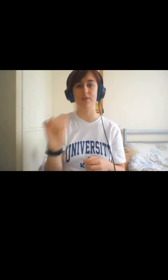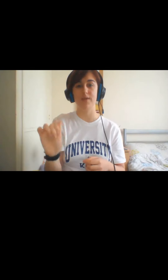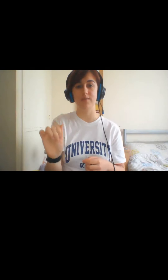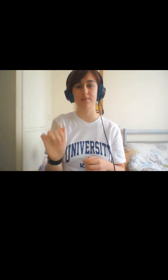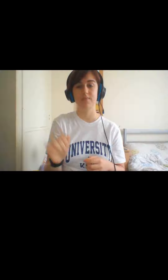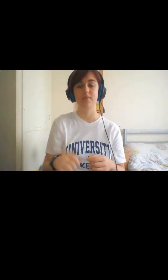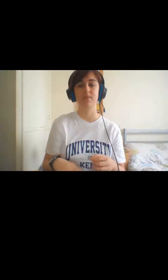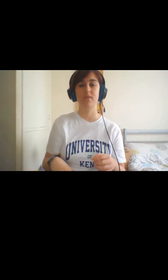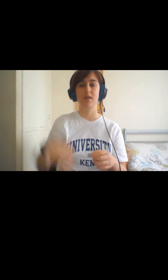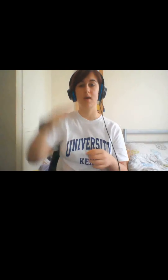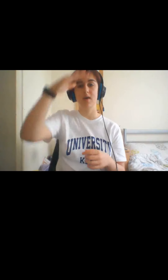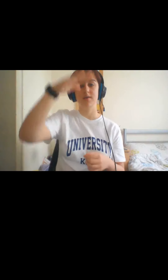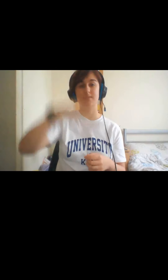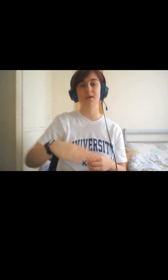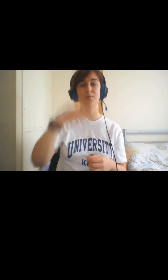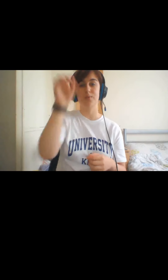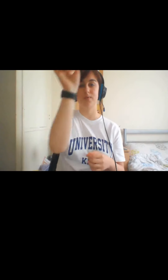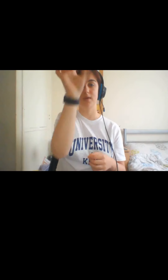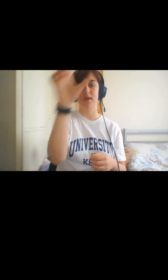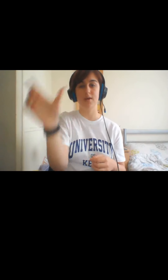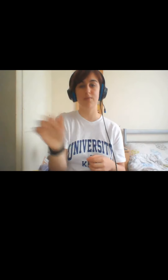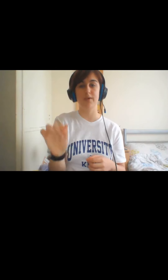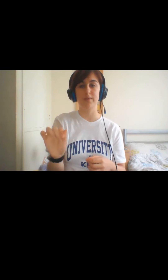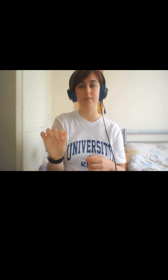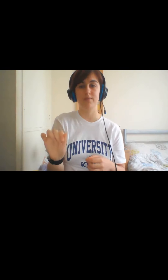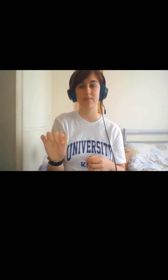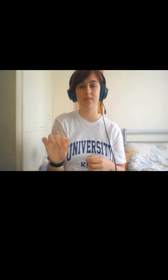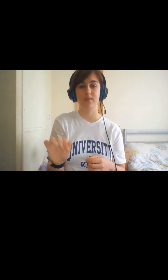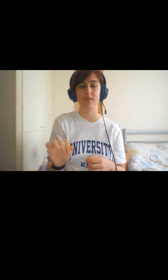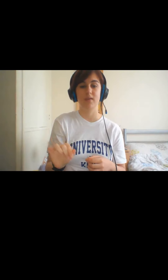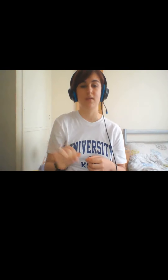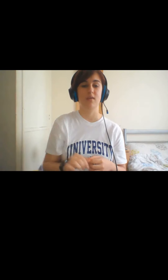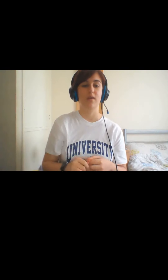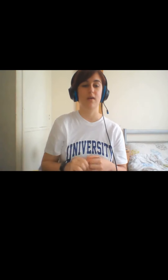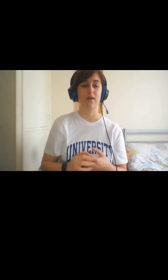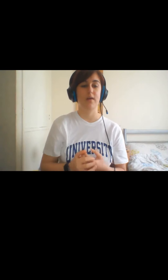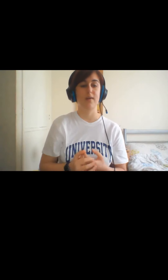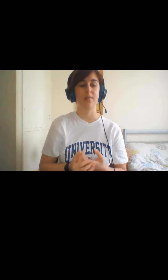Africa, South Africa. Okay.